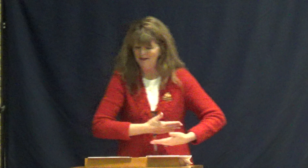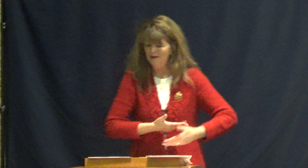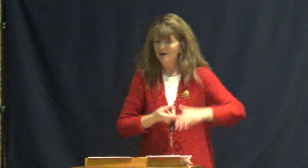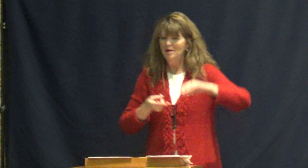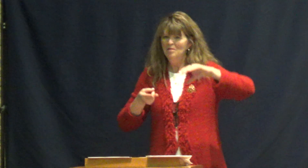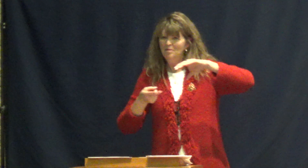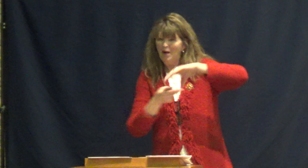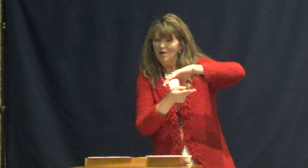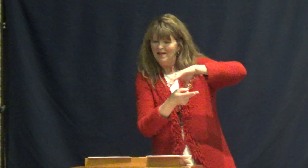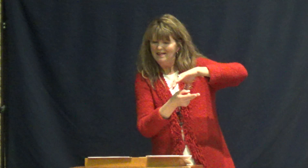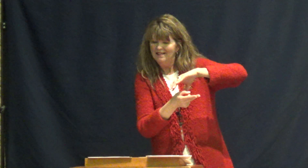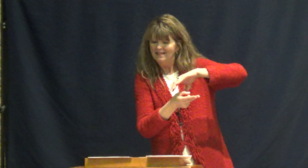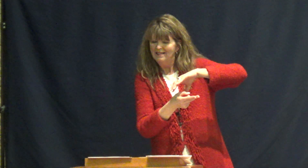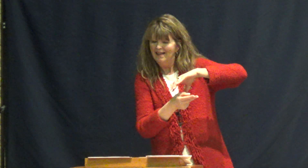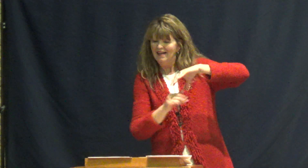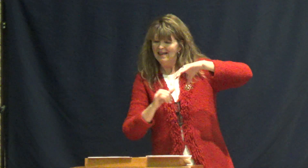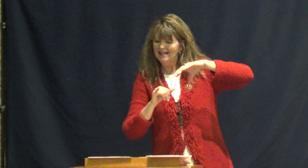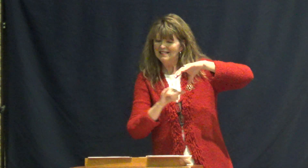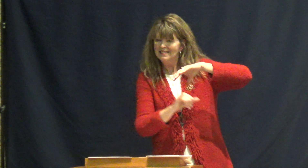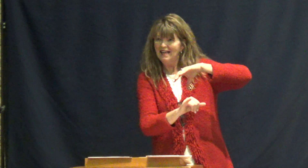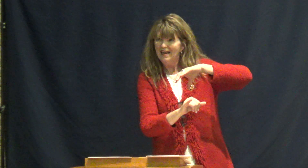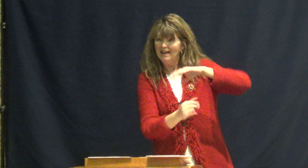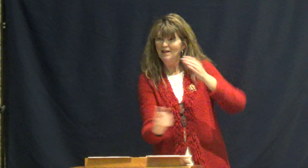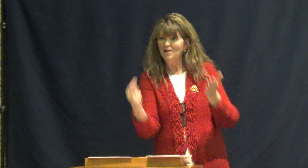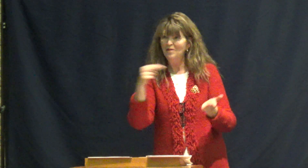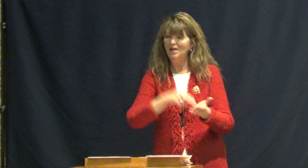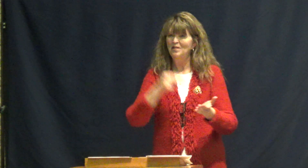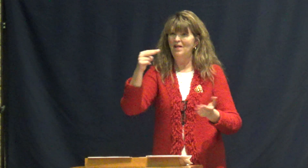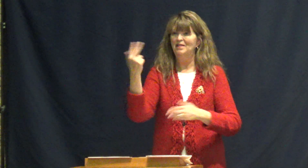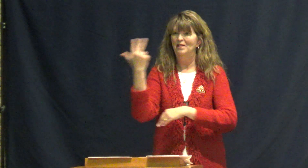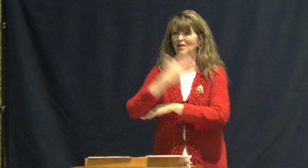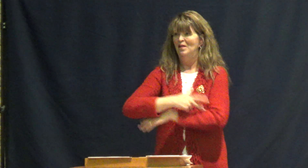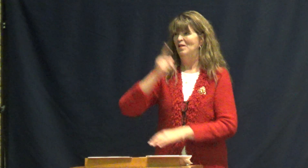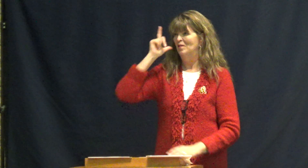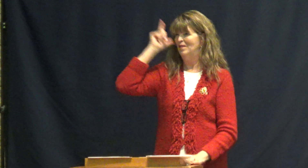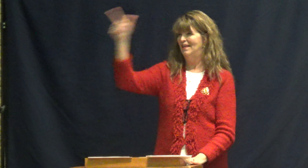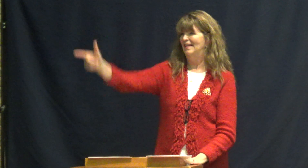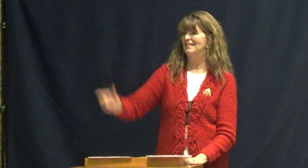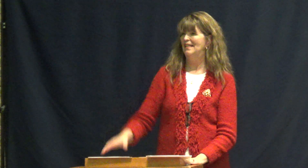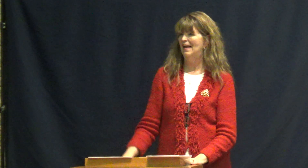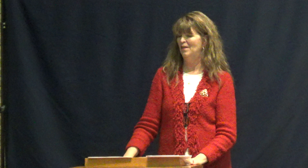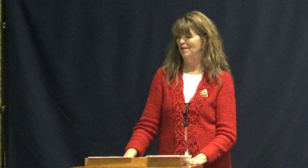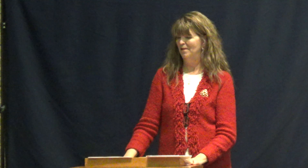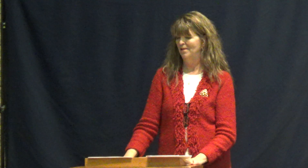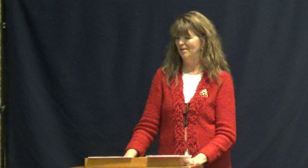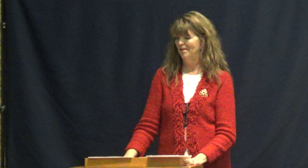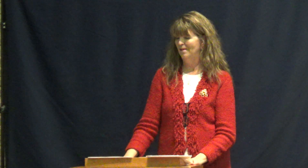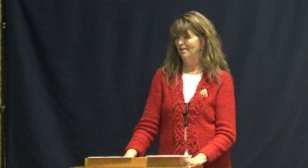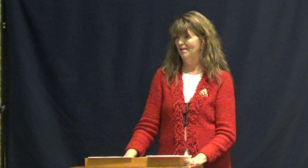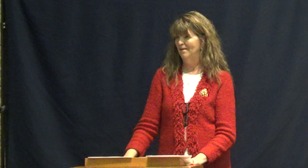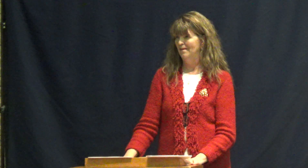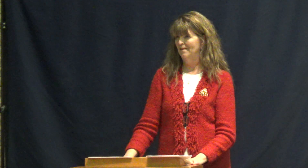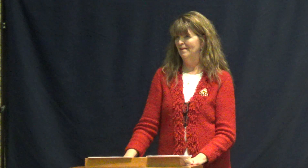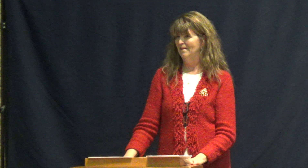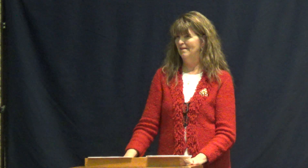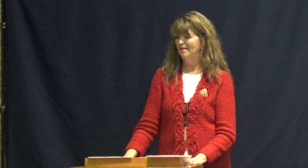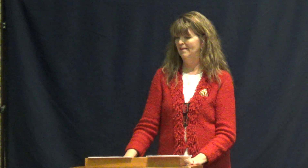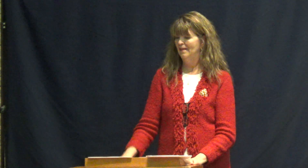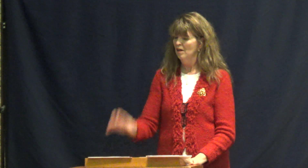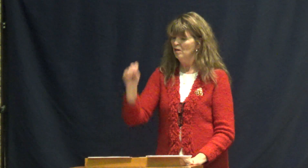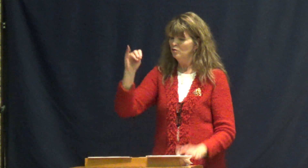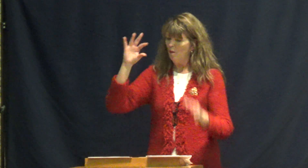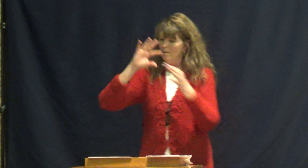cloth and buried in a tomb awaiting his resurrection 3 days